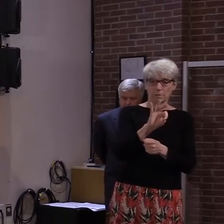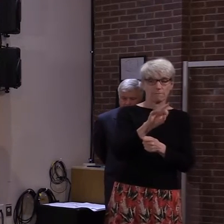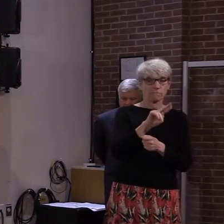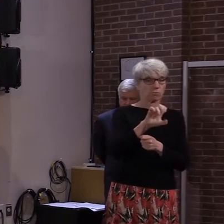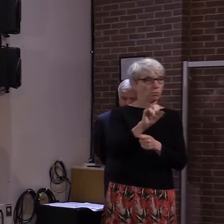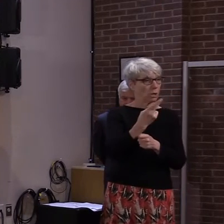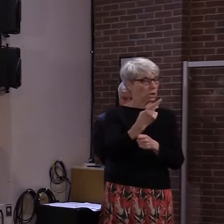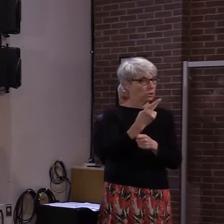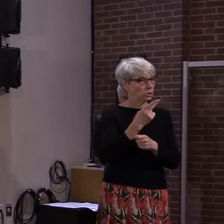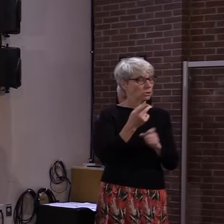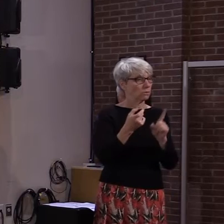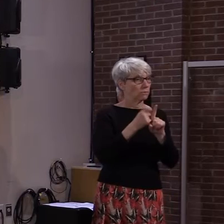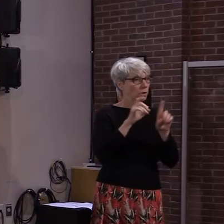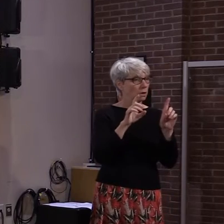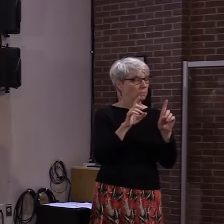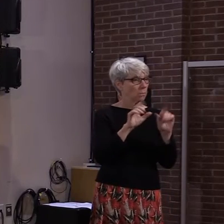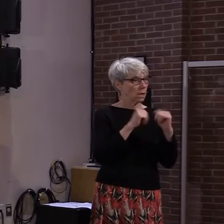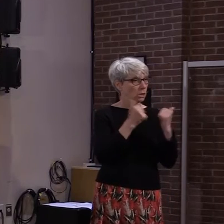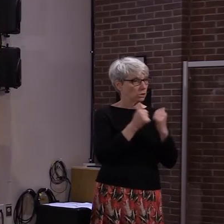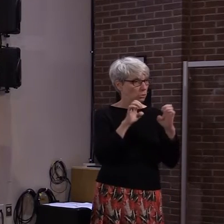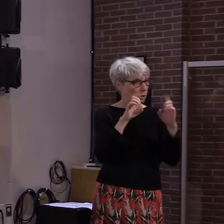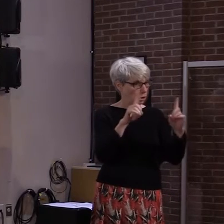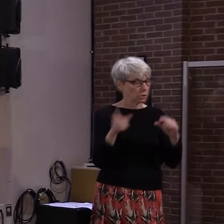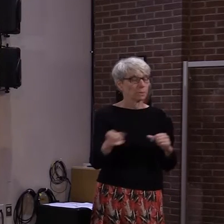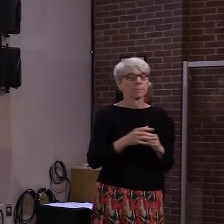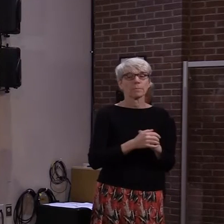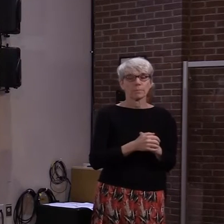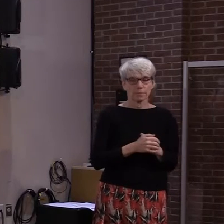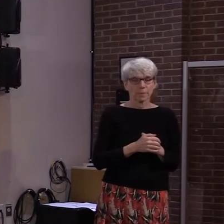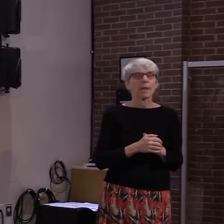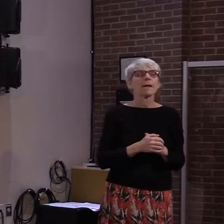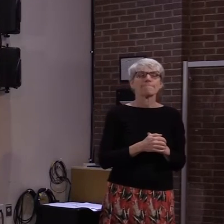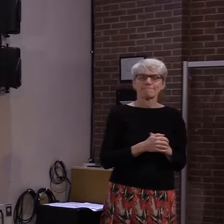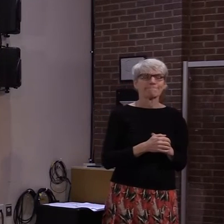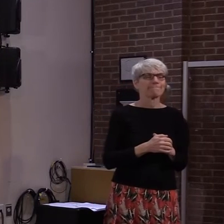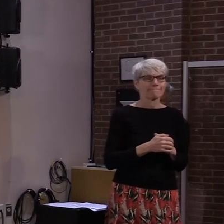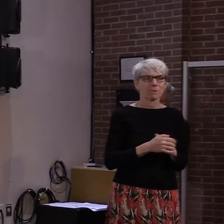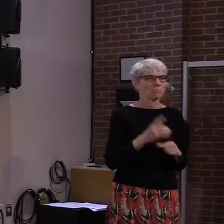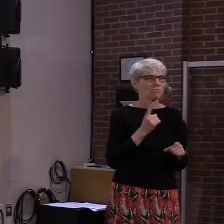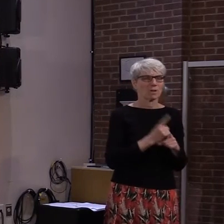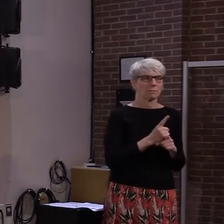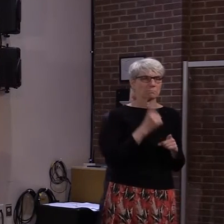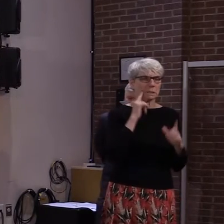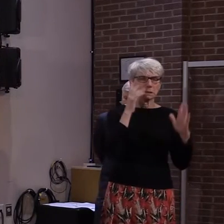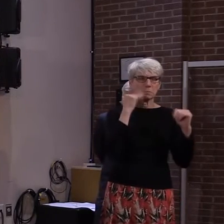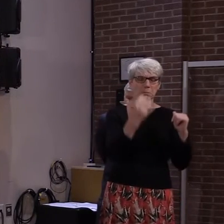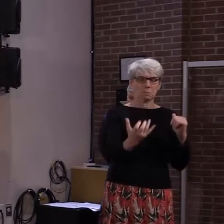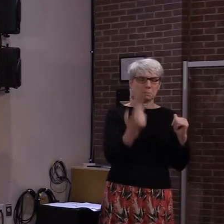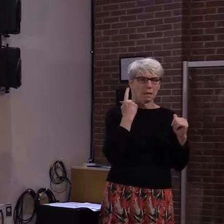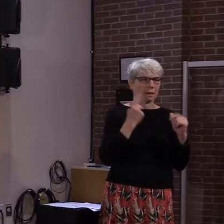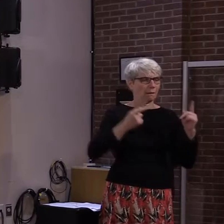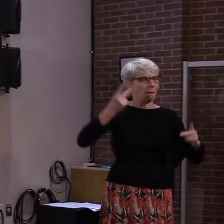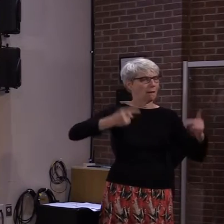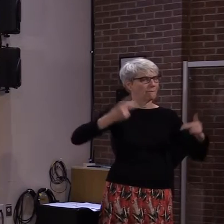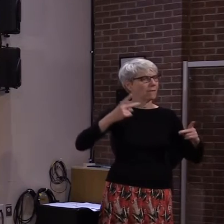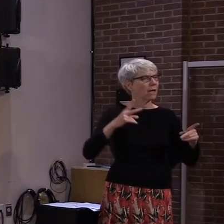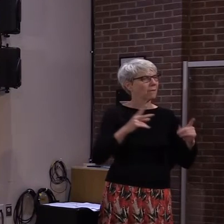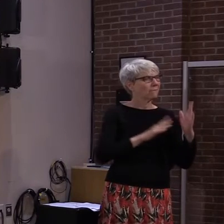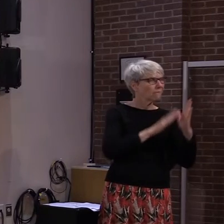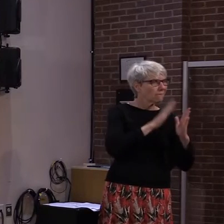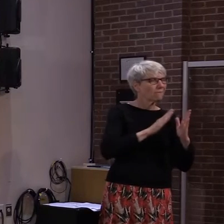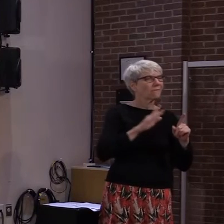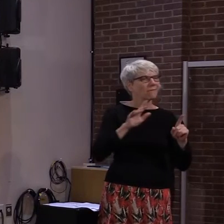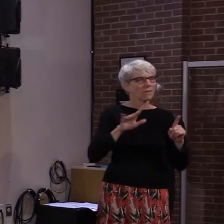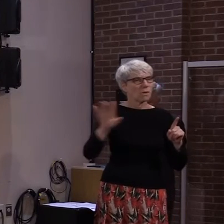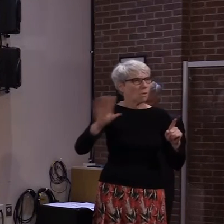Yeah, I mean, certainly we're not going to see hybrid learning like we saw last year under the state of emergency, which was